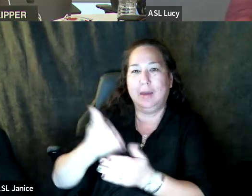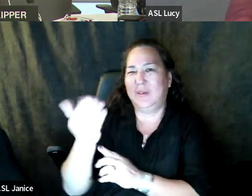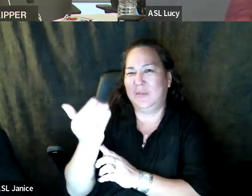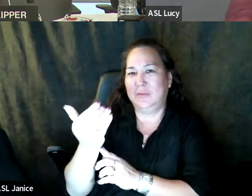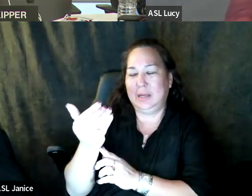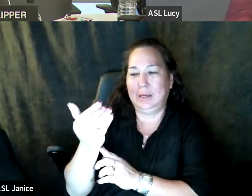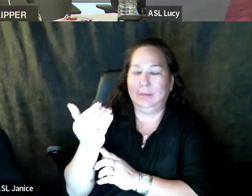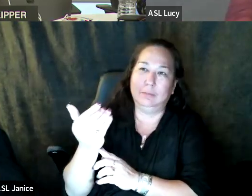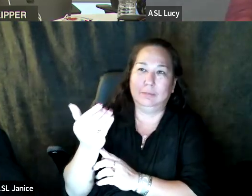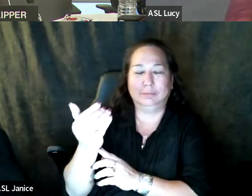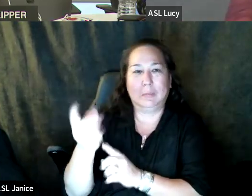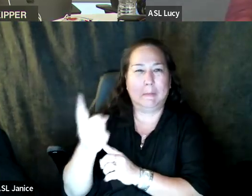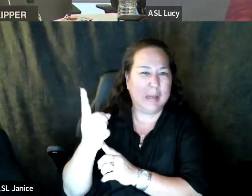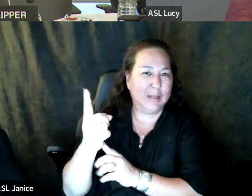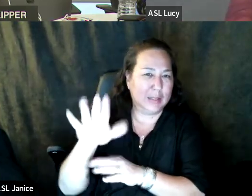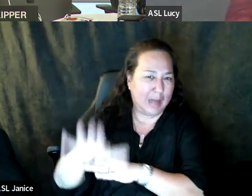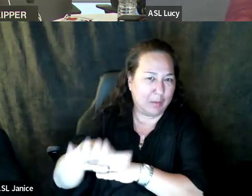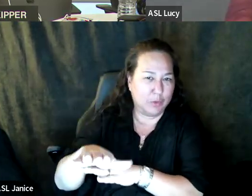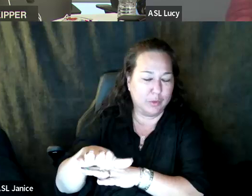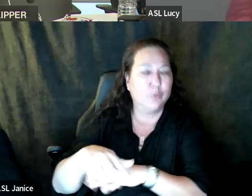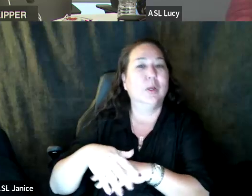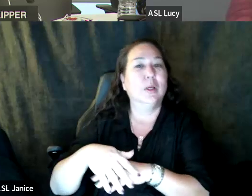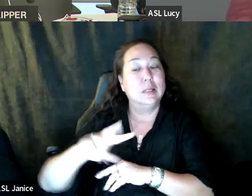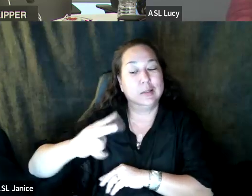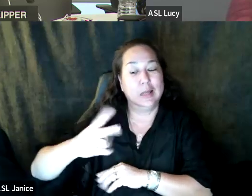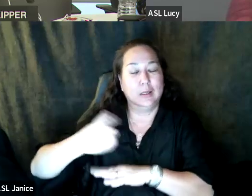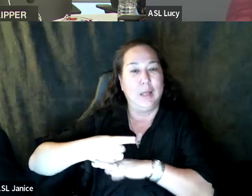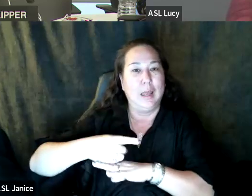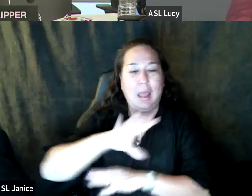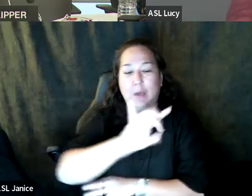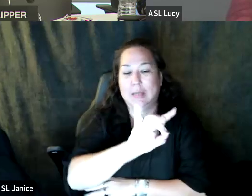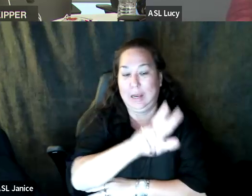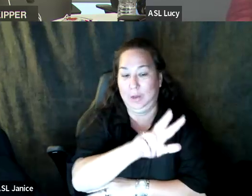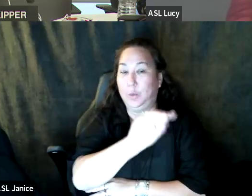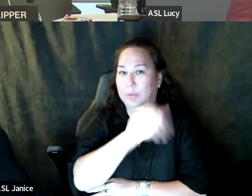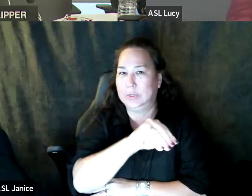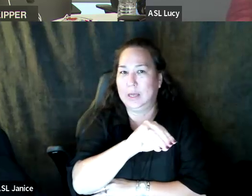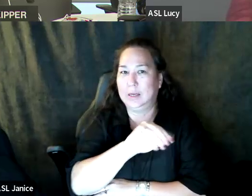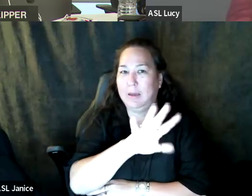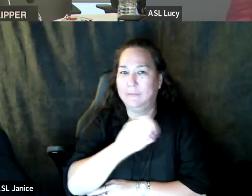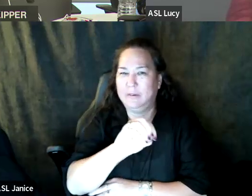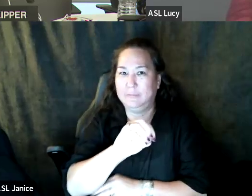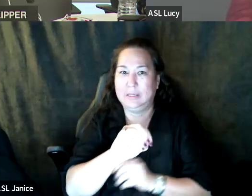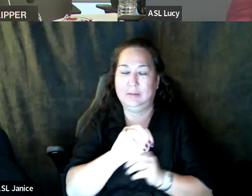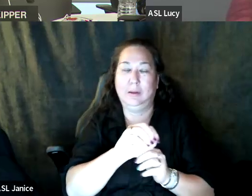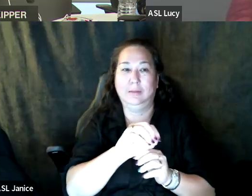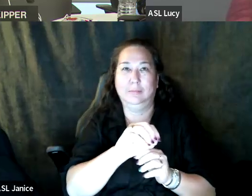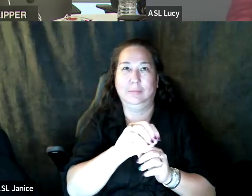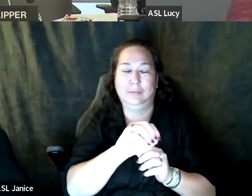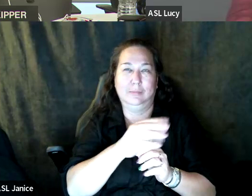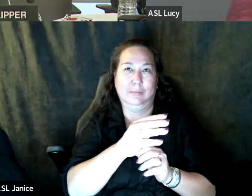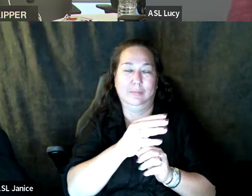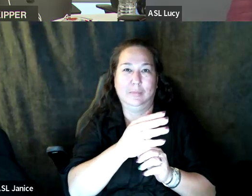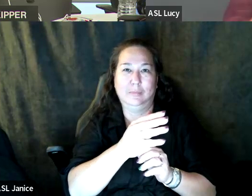afternoon. On the second day, 83% arrived within 15 minutes in the morning and 84% arrived